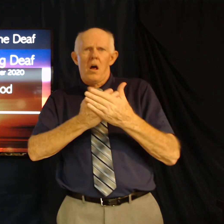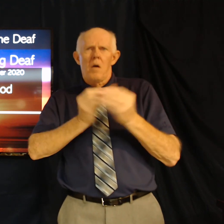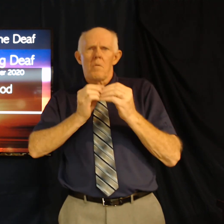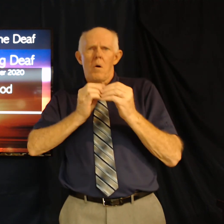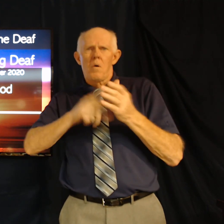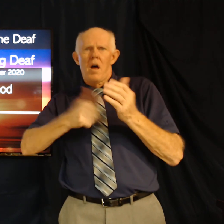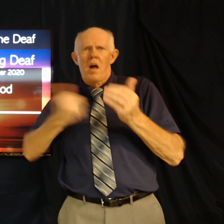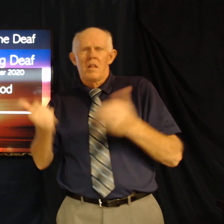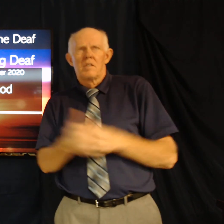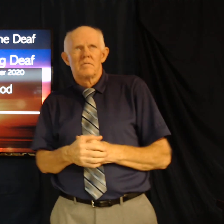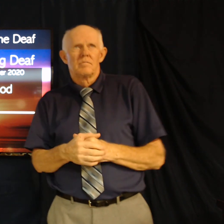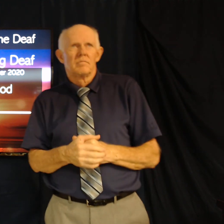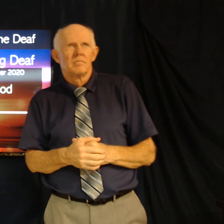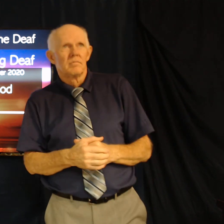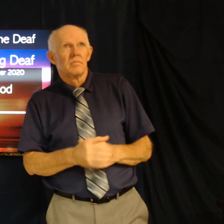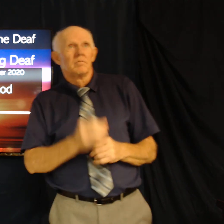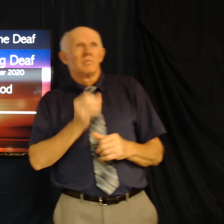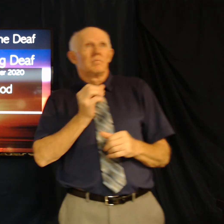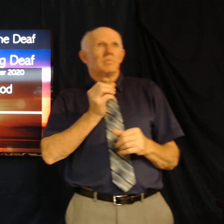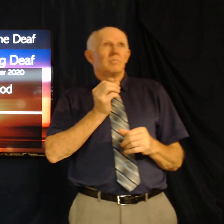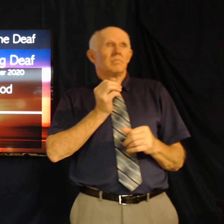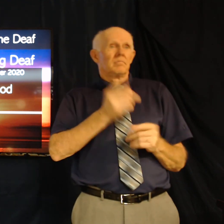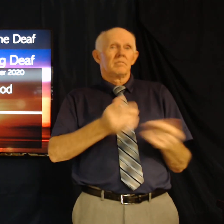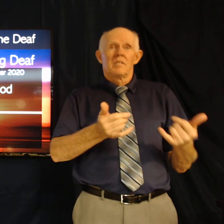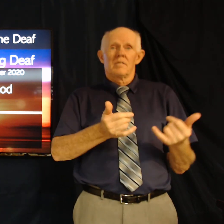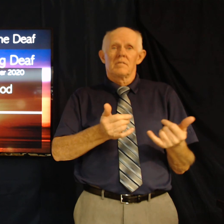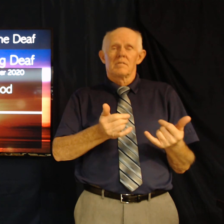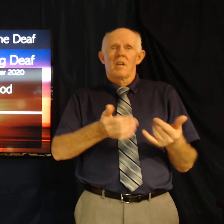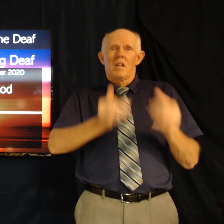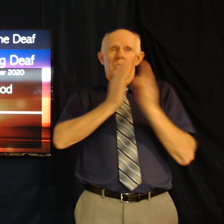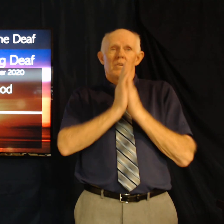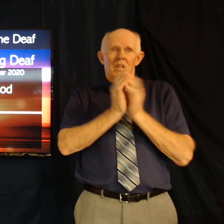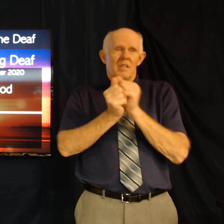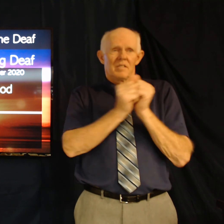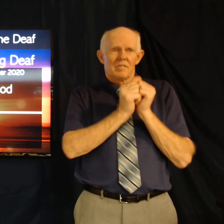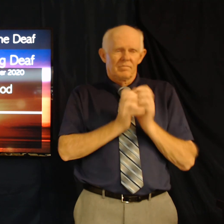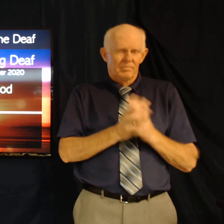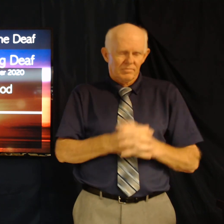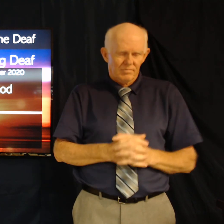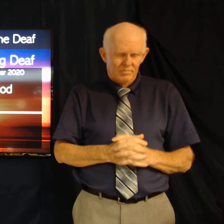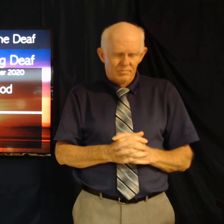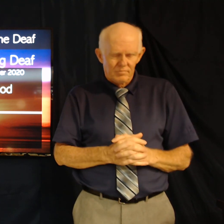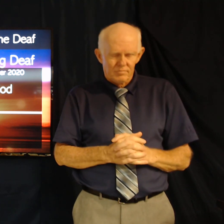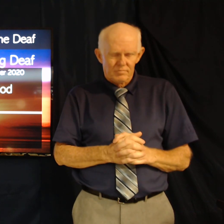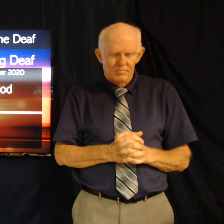where and how, and all these different things. Let's pray together.